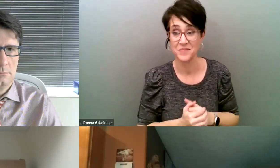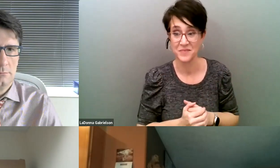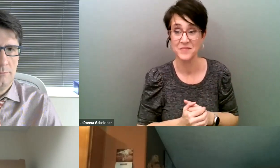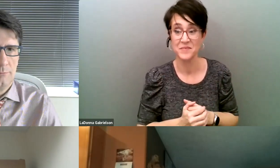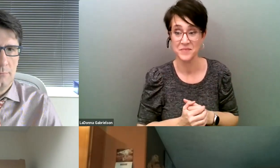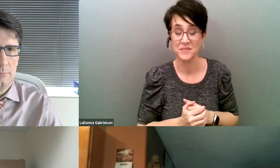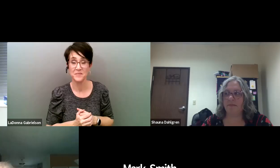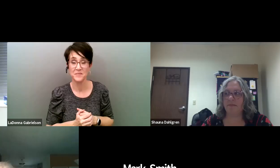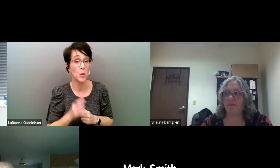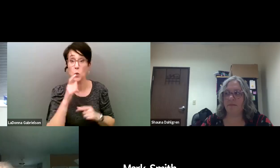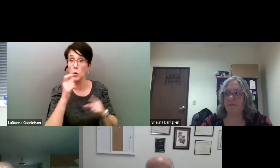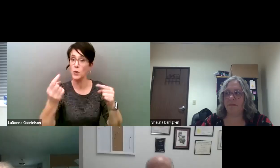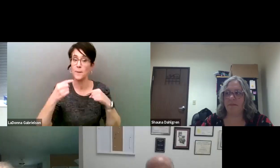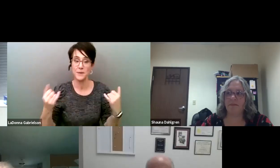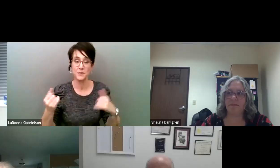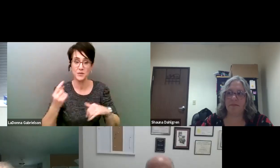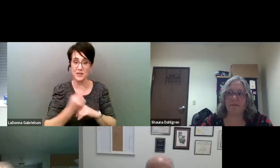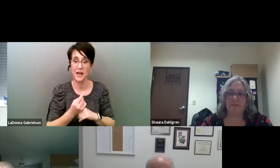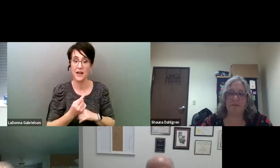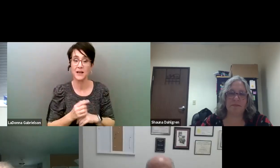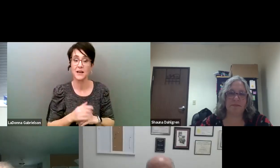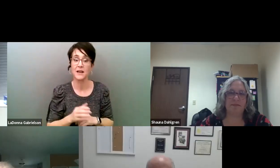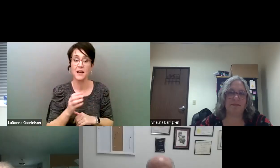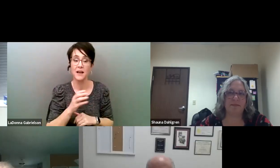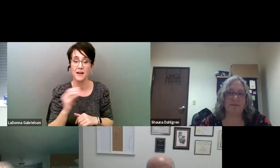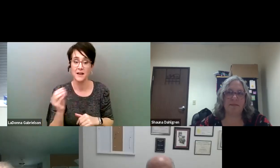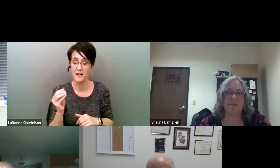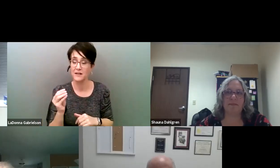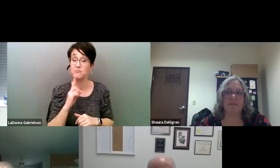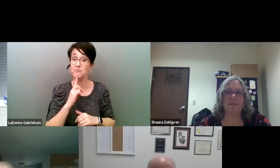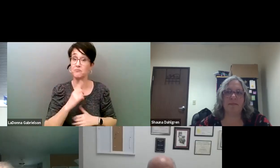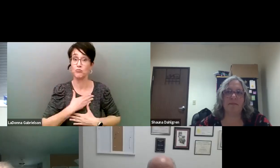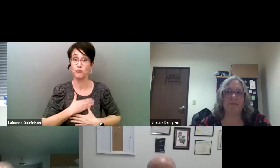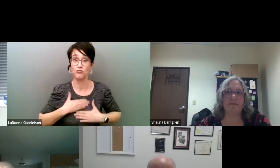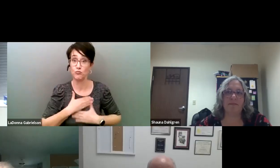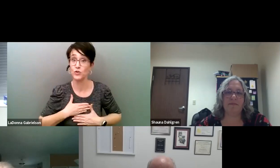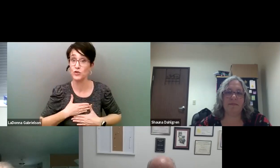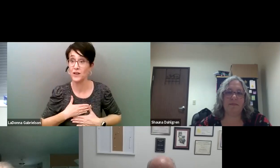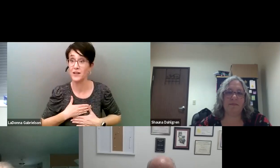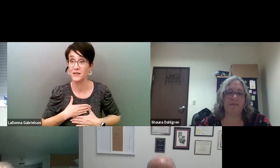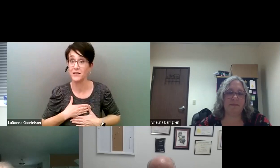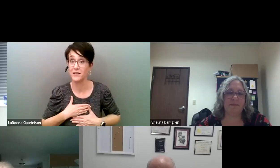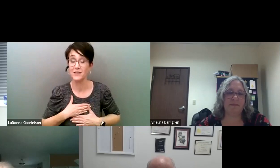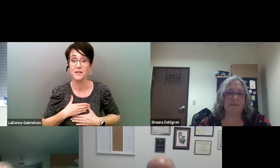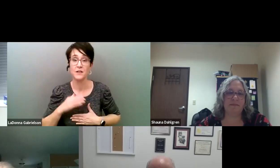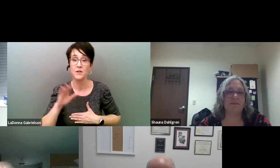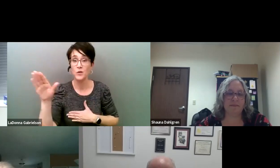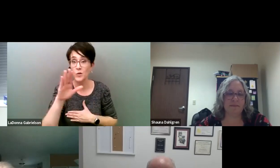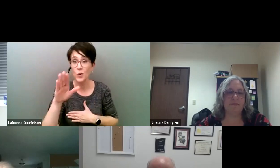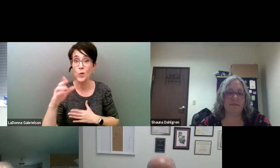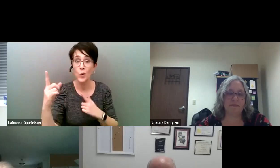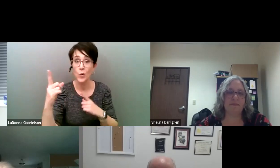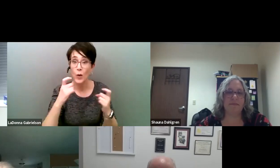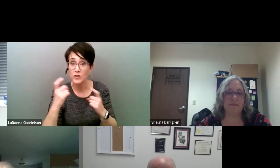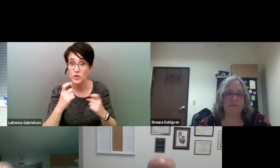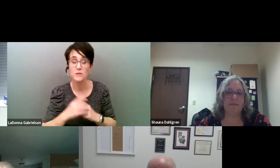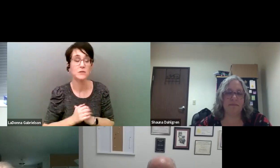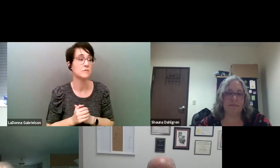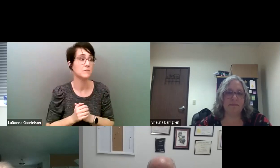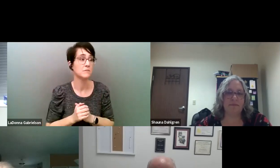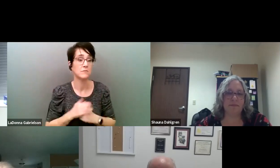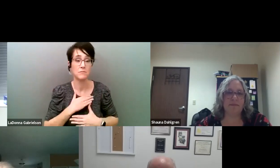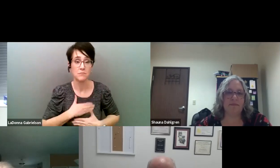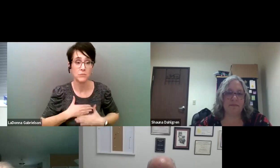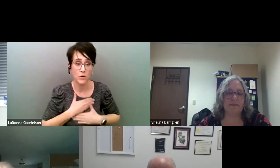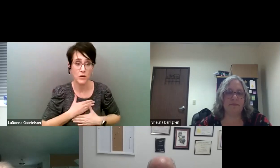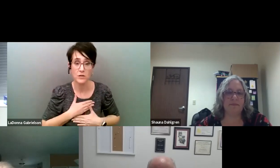that attended today, and really appreciate the questions. Really appreciate Melanie's